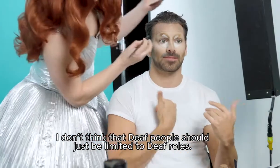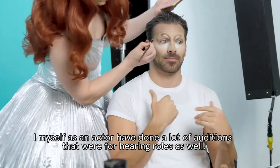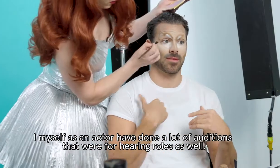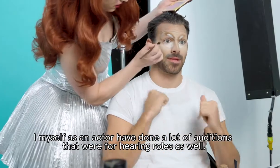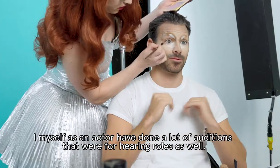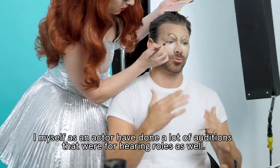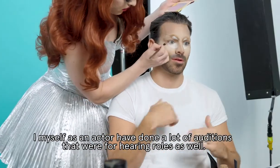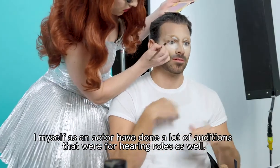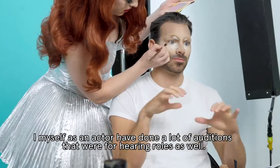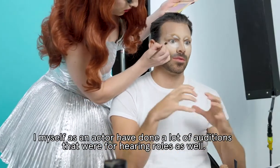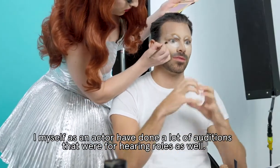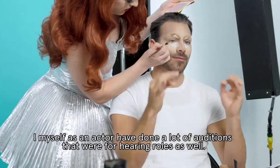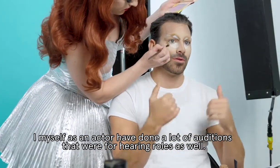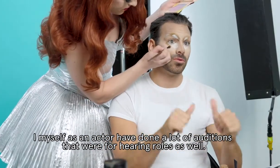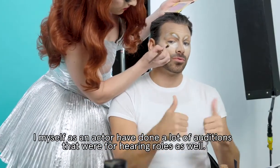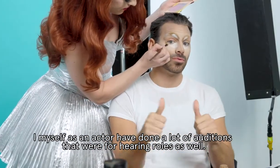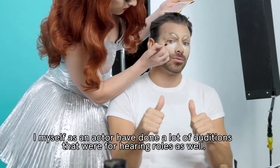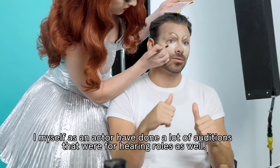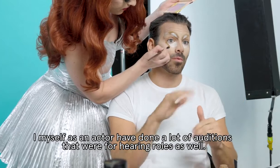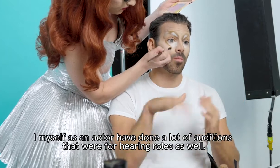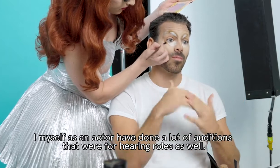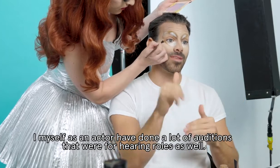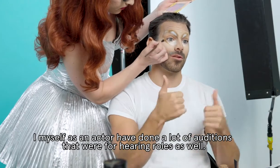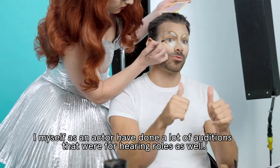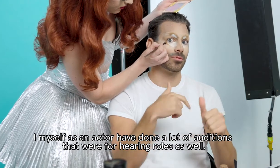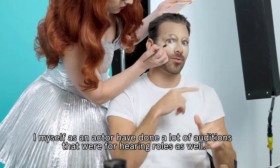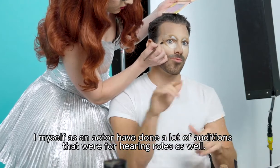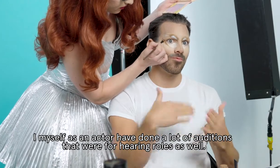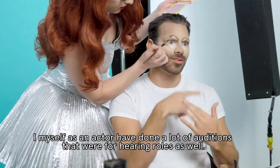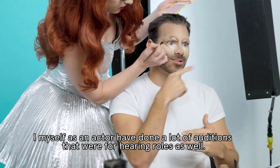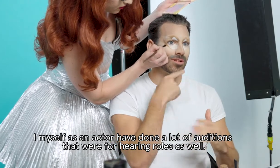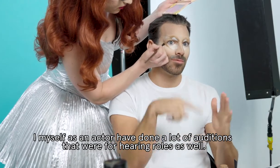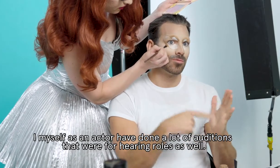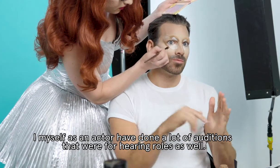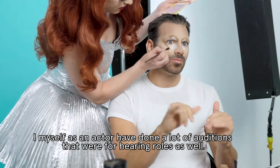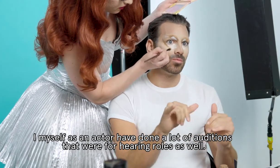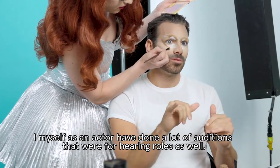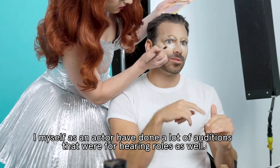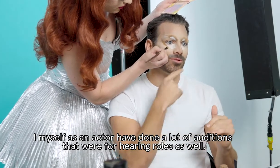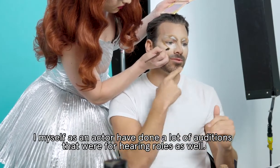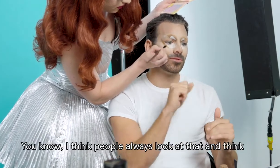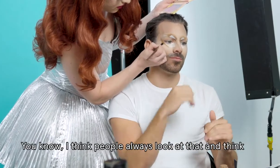roles. I myself, as an actor, have done a lot of auditions that were for hearing roles as